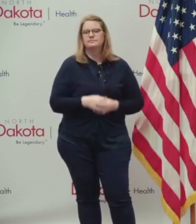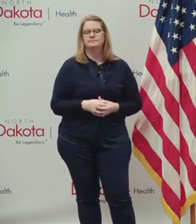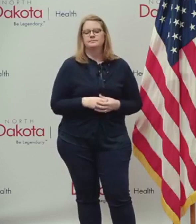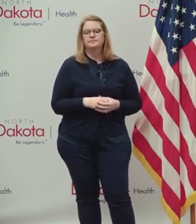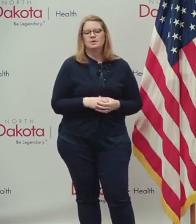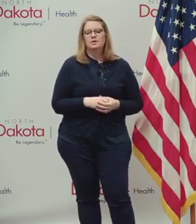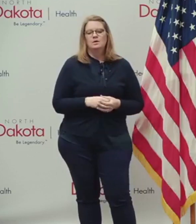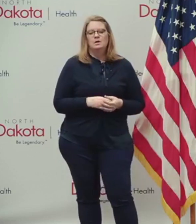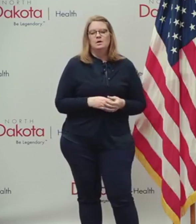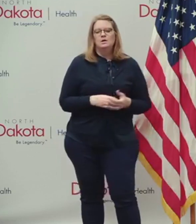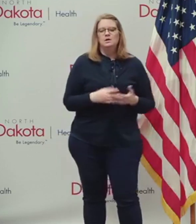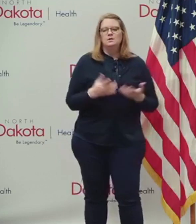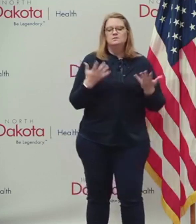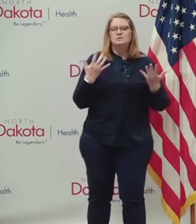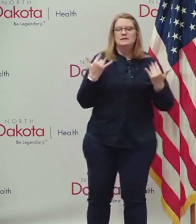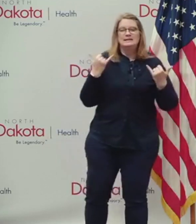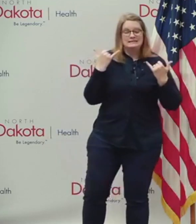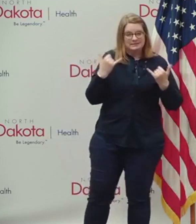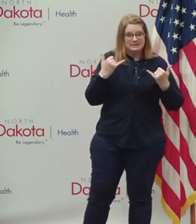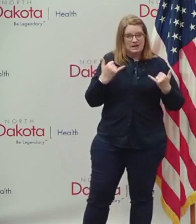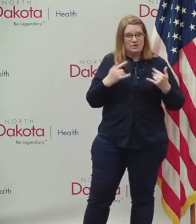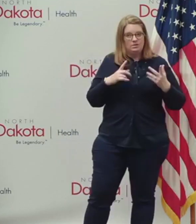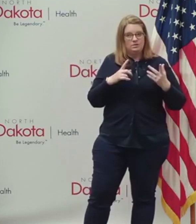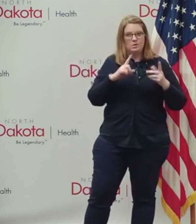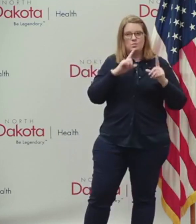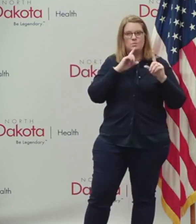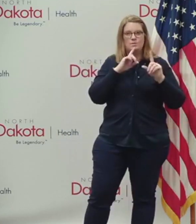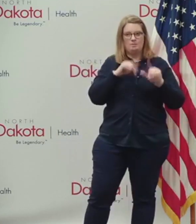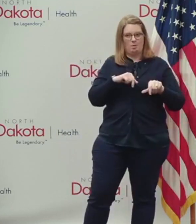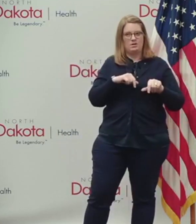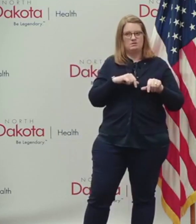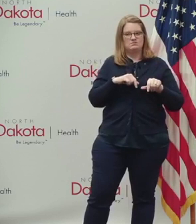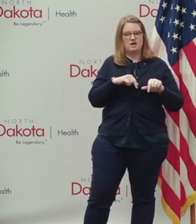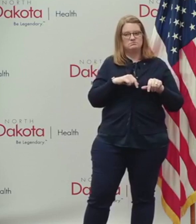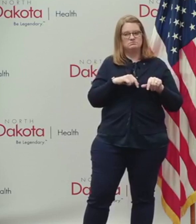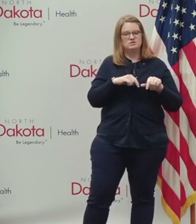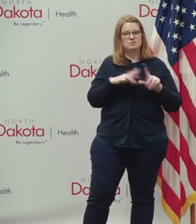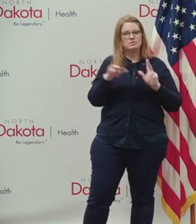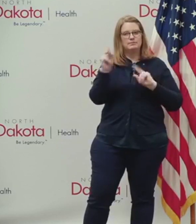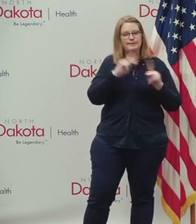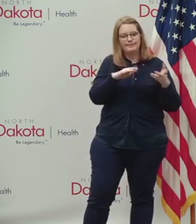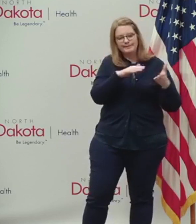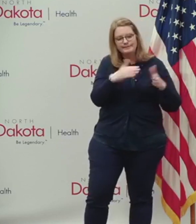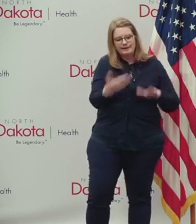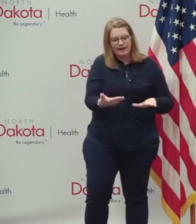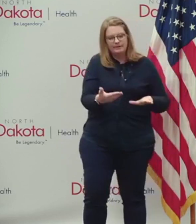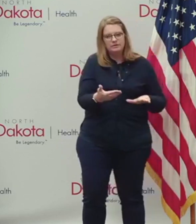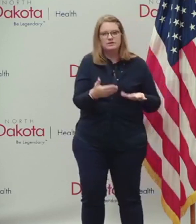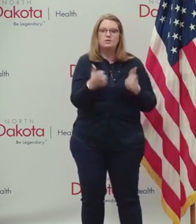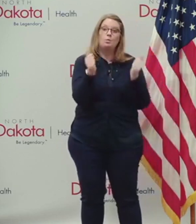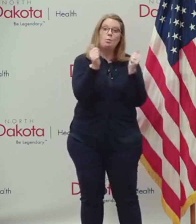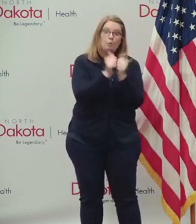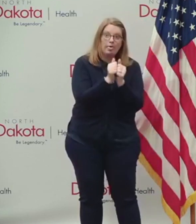When we've been reporting those that have passed away with COVID,